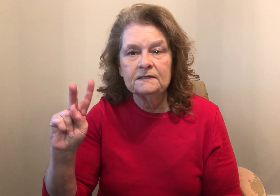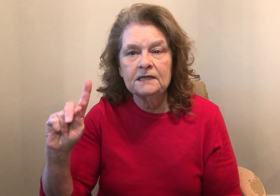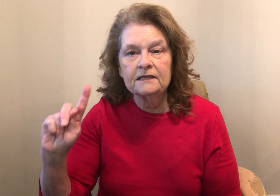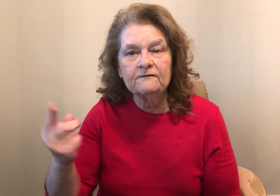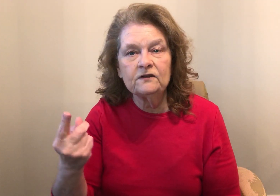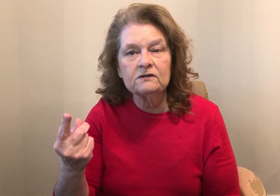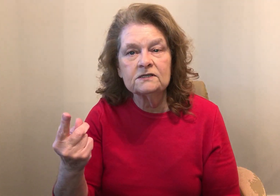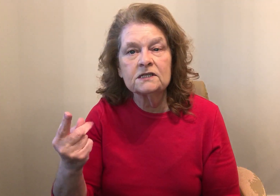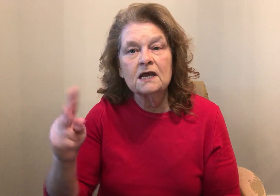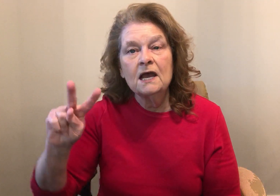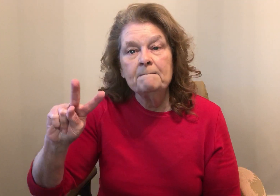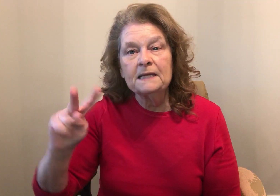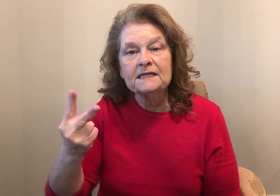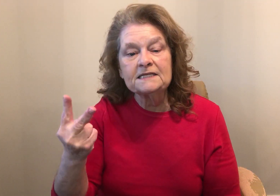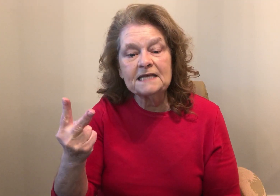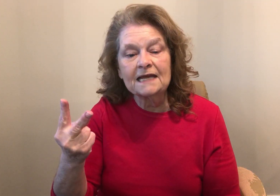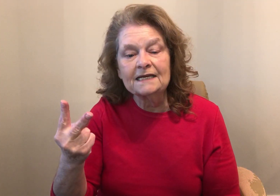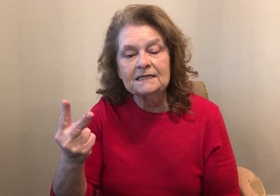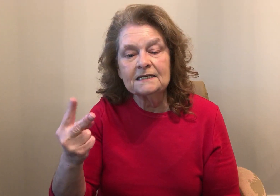not the first, but the second